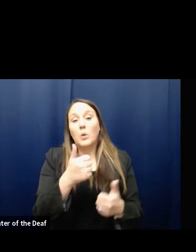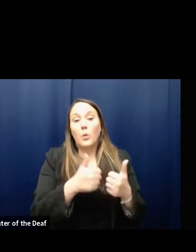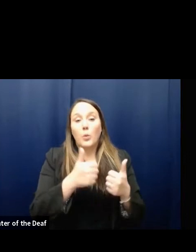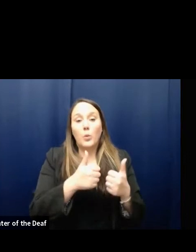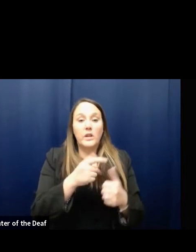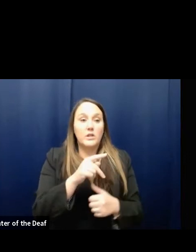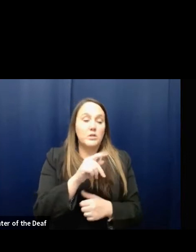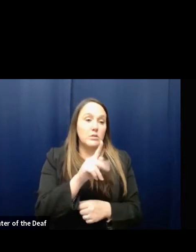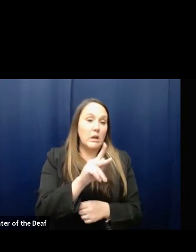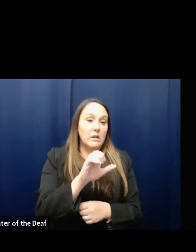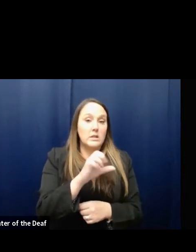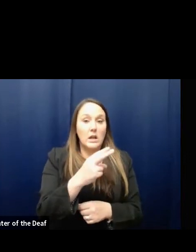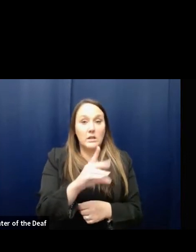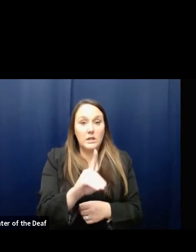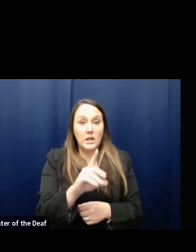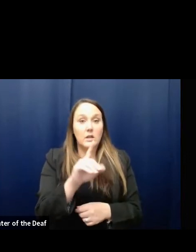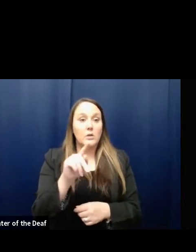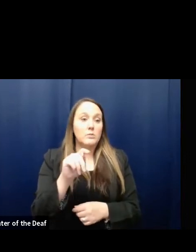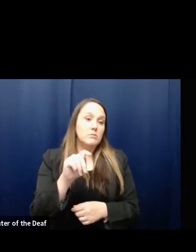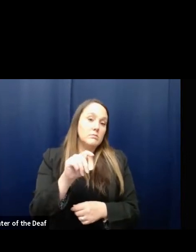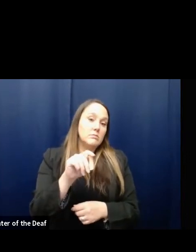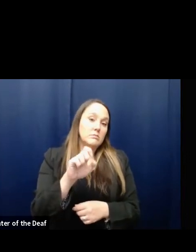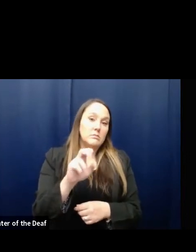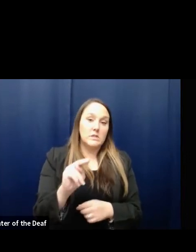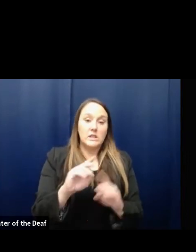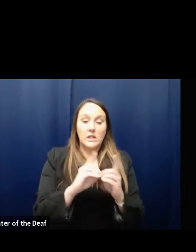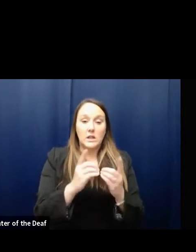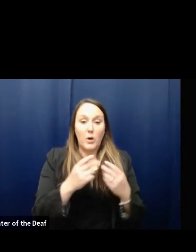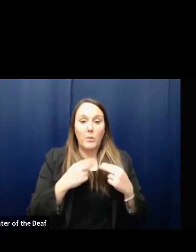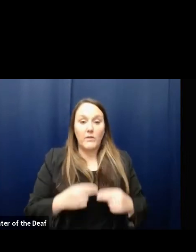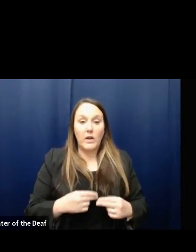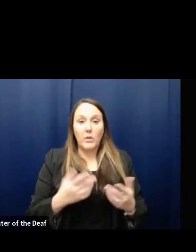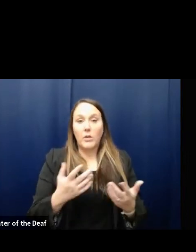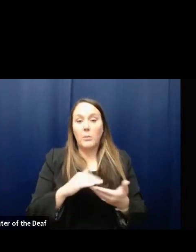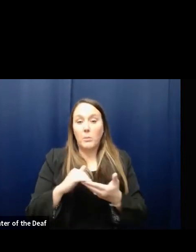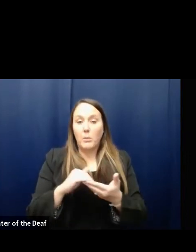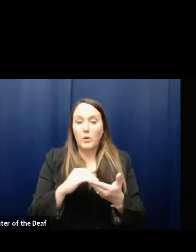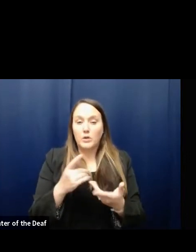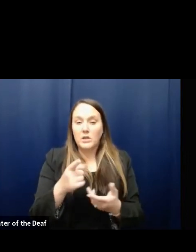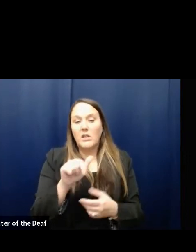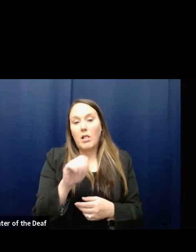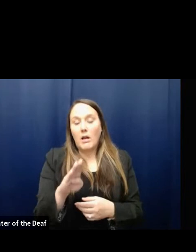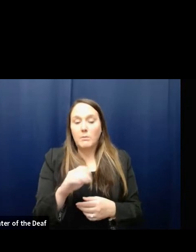or the Tennessee Department of Health using? And he says when he says partners, he's referring to Path Group.